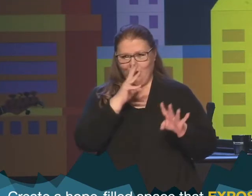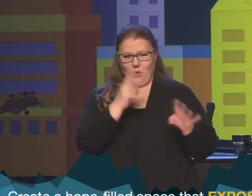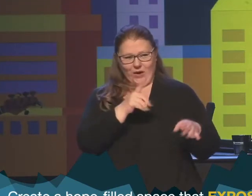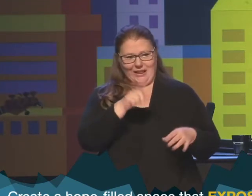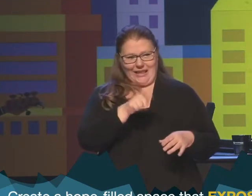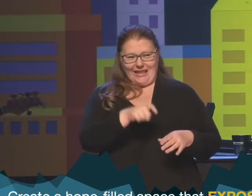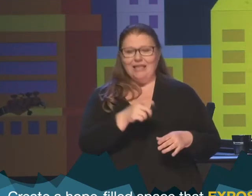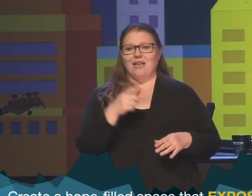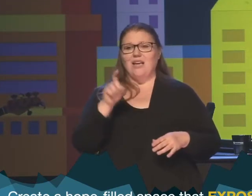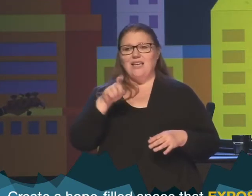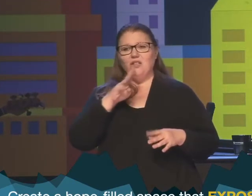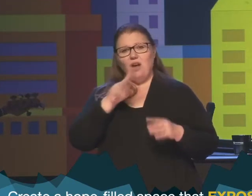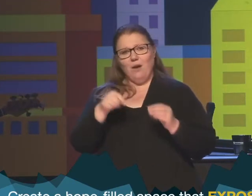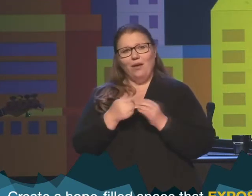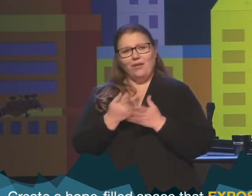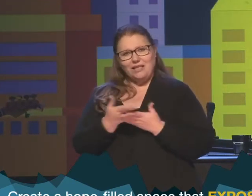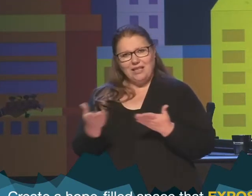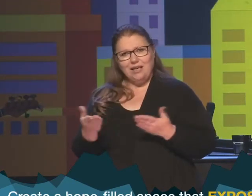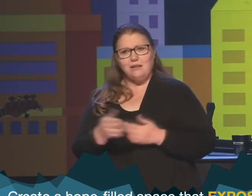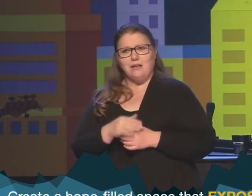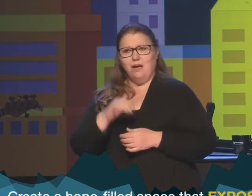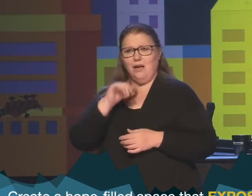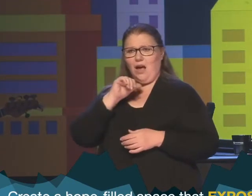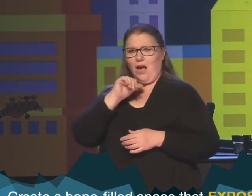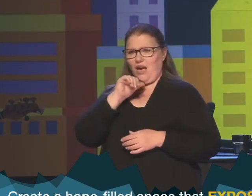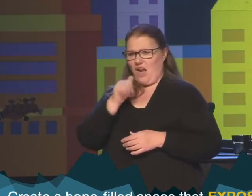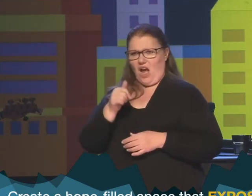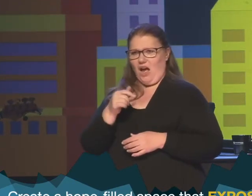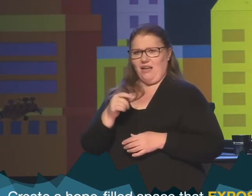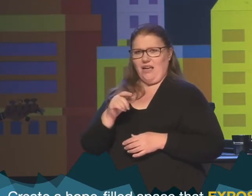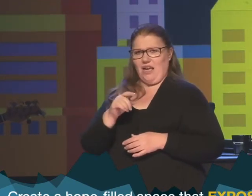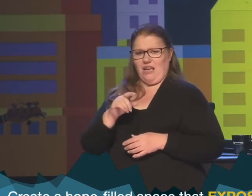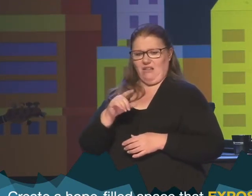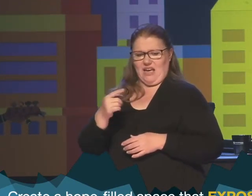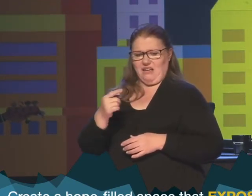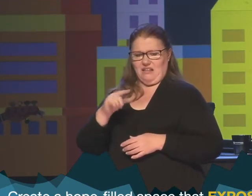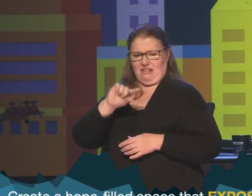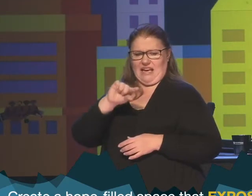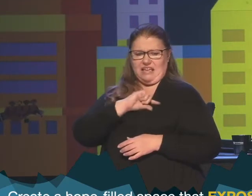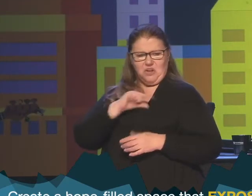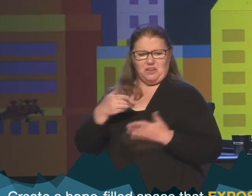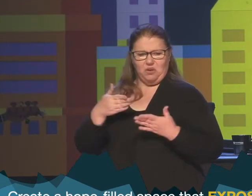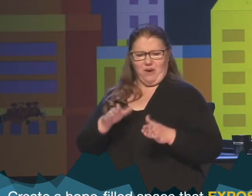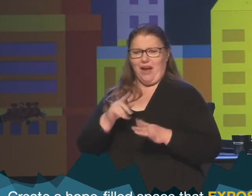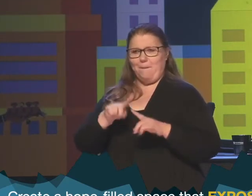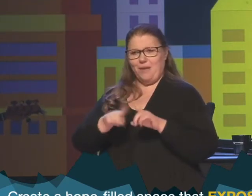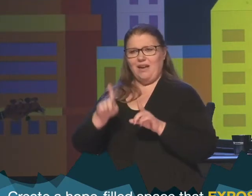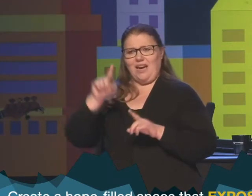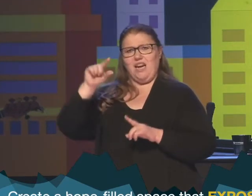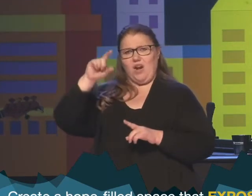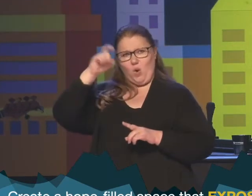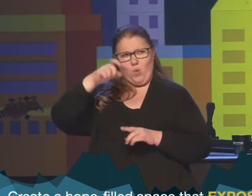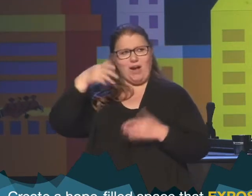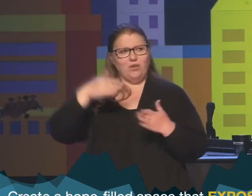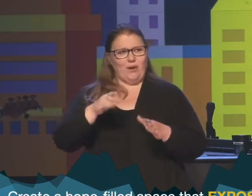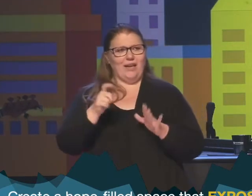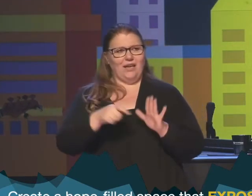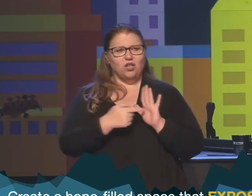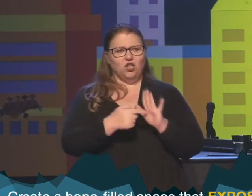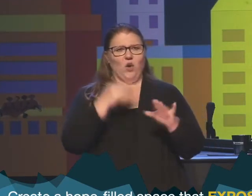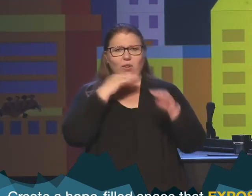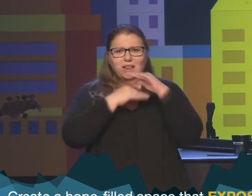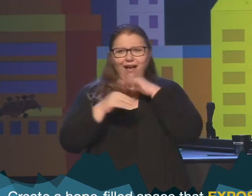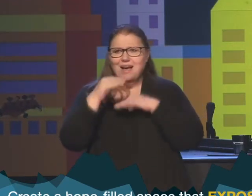needs of us. We should talk about these things, not in a condemning way, but in a wise way. So we ought to expose the lies that are out